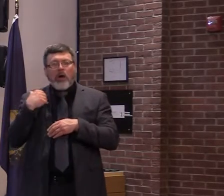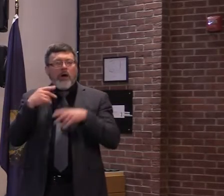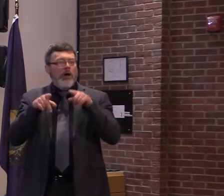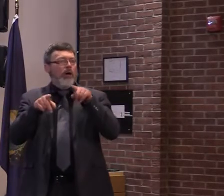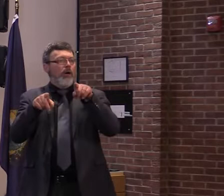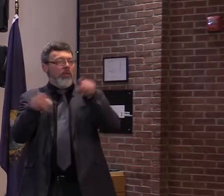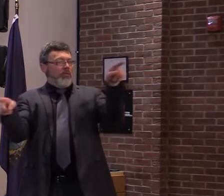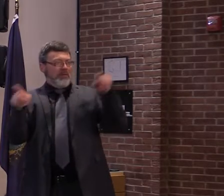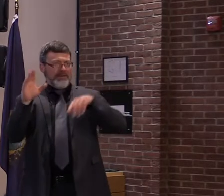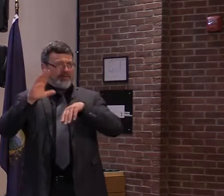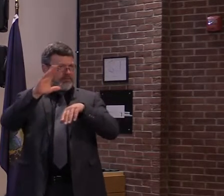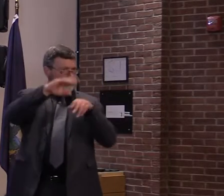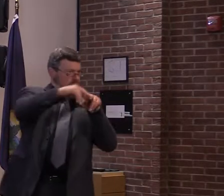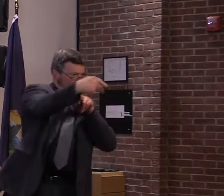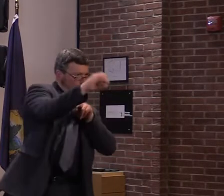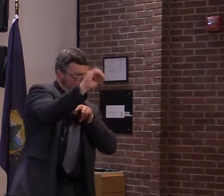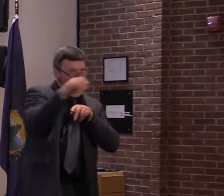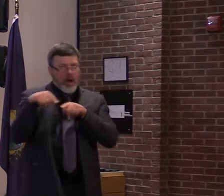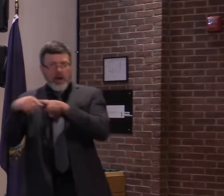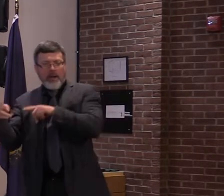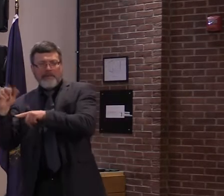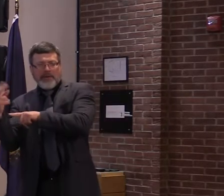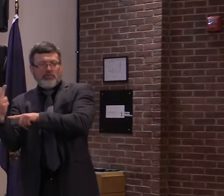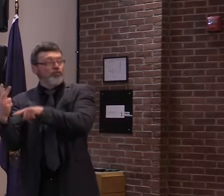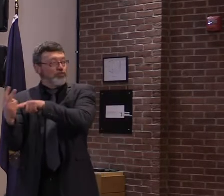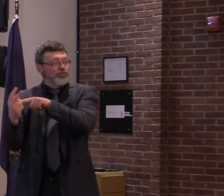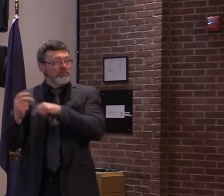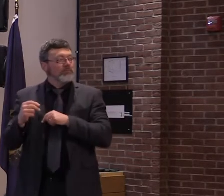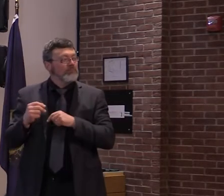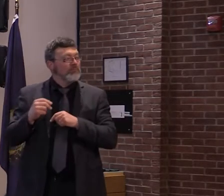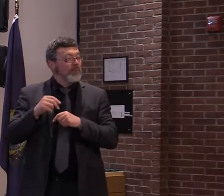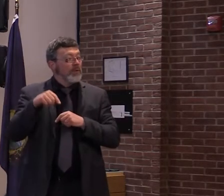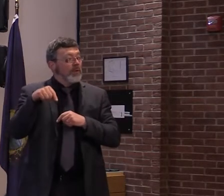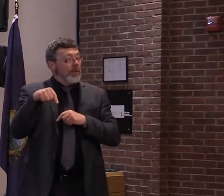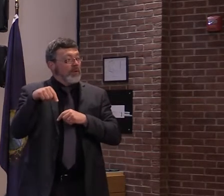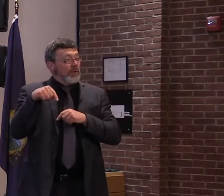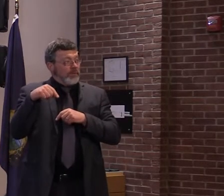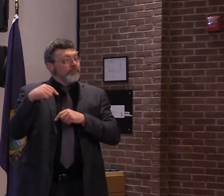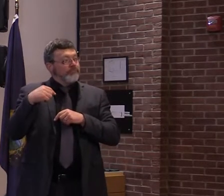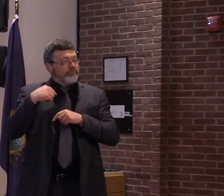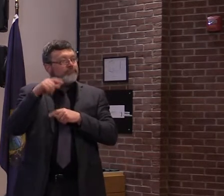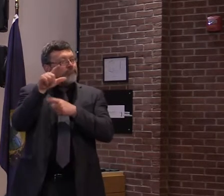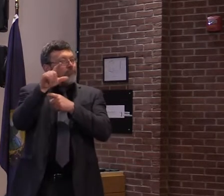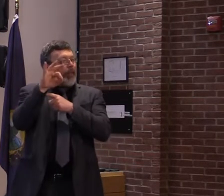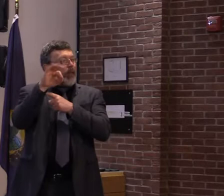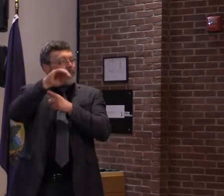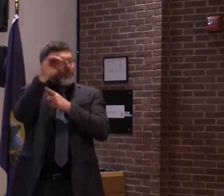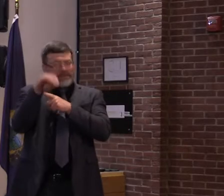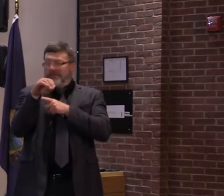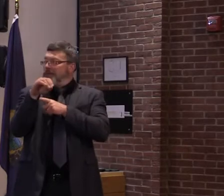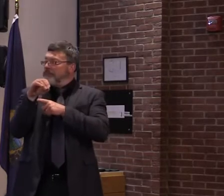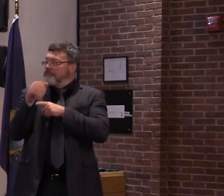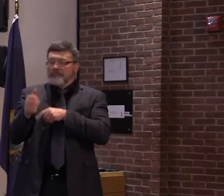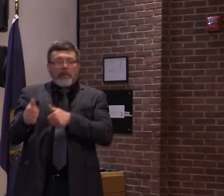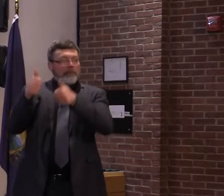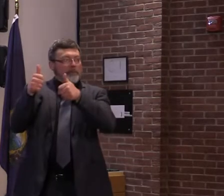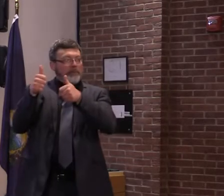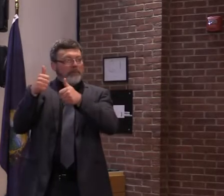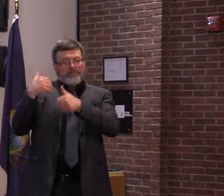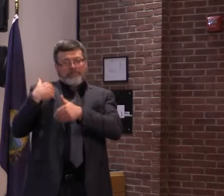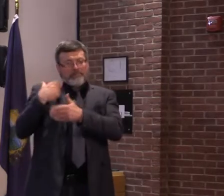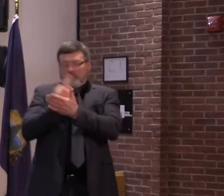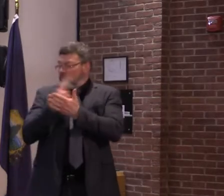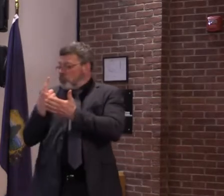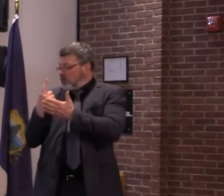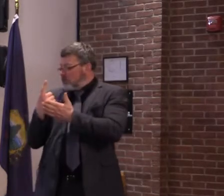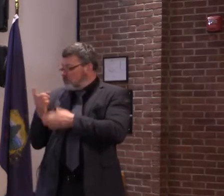We've had a 29% increase in our 7-day average, of numbers of cases. You can